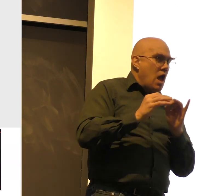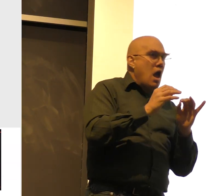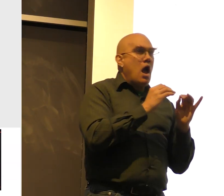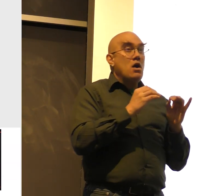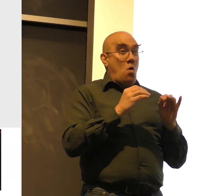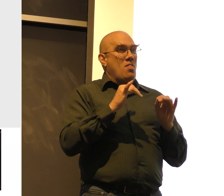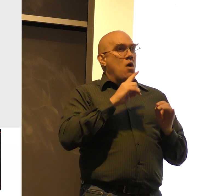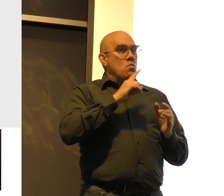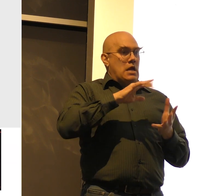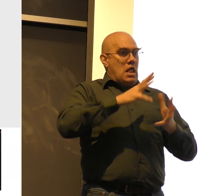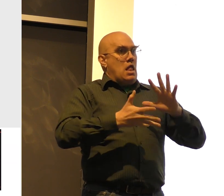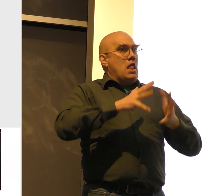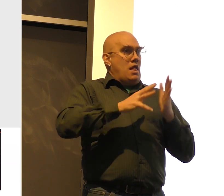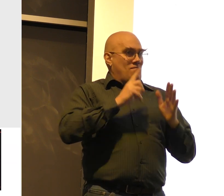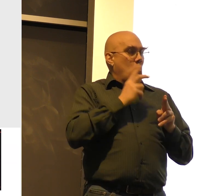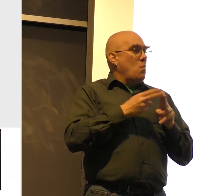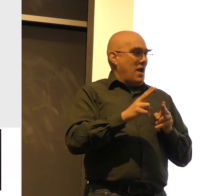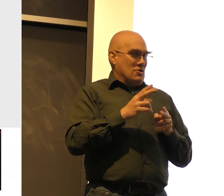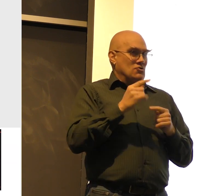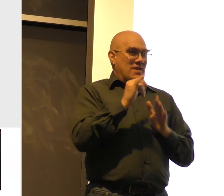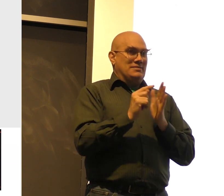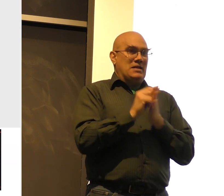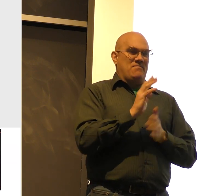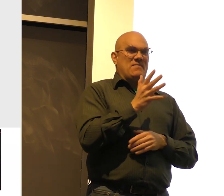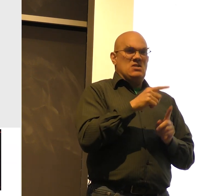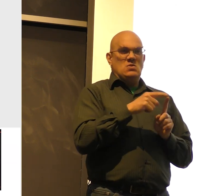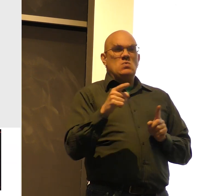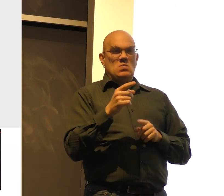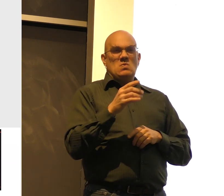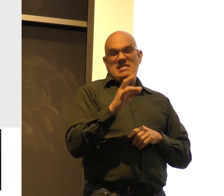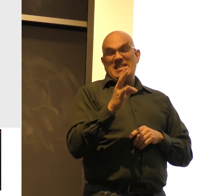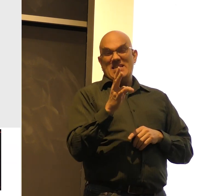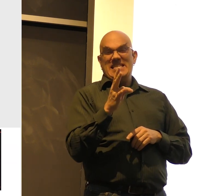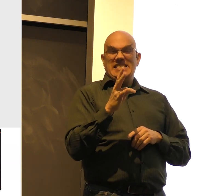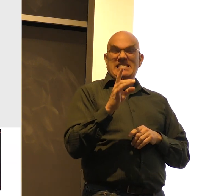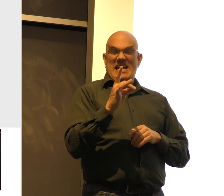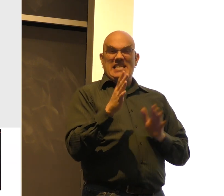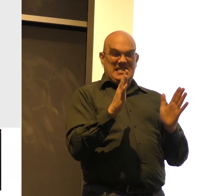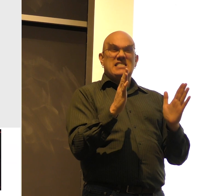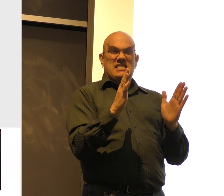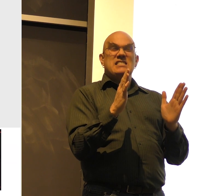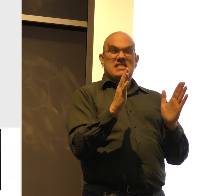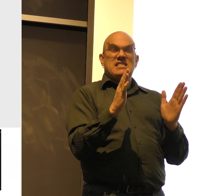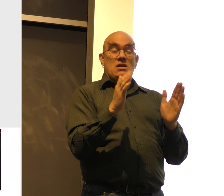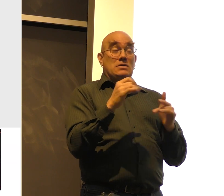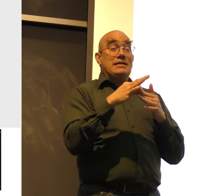what is wrong, and a lot of conversations have been stirred up around these multiple identities over the past 70 years, several years